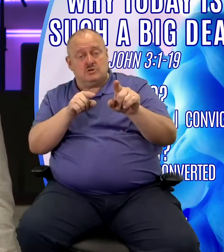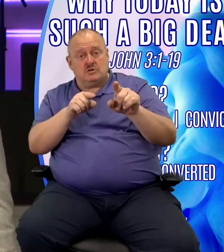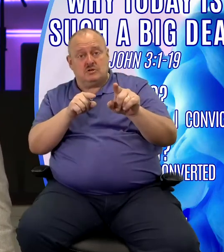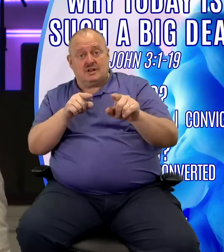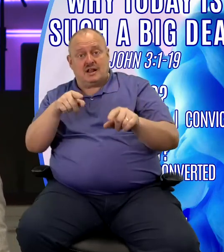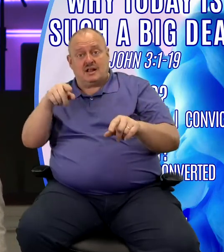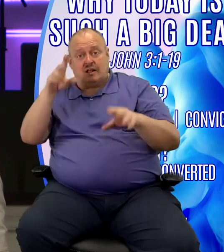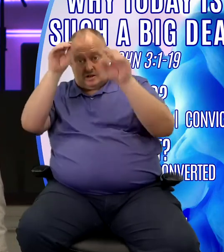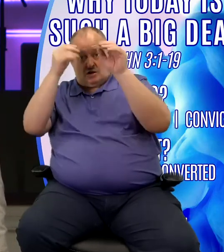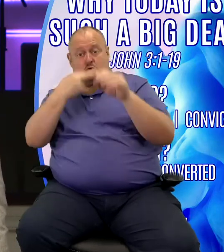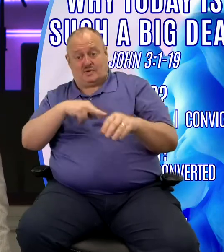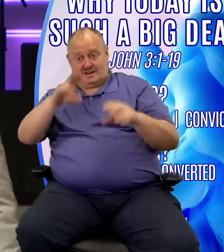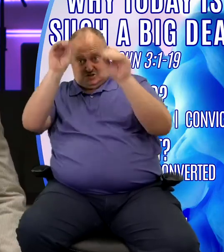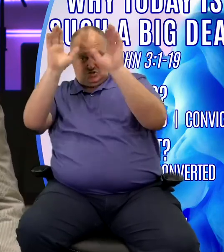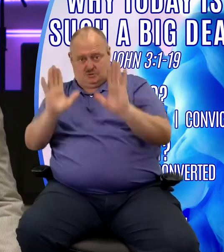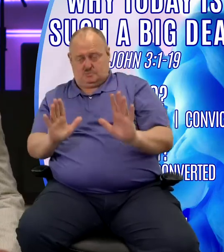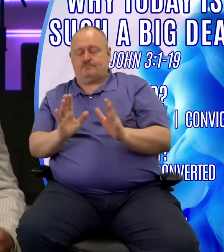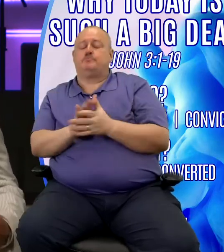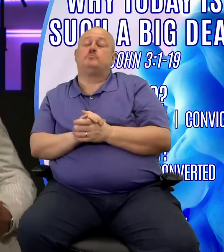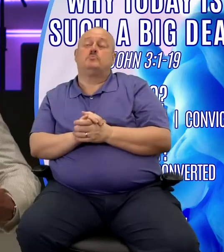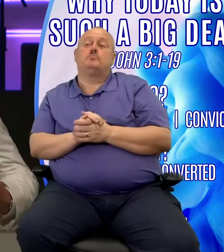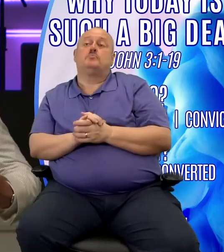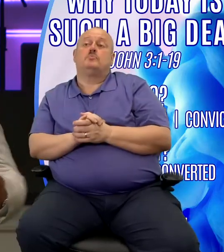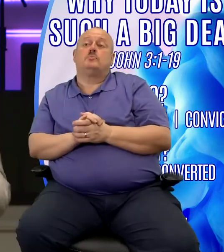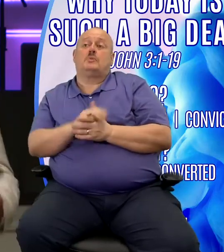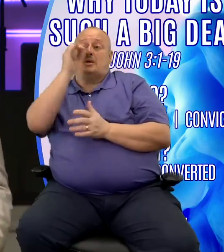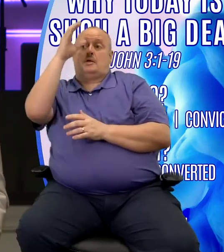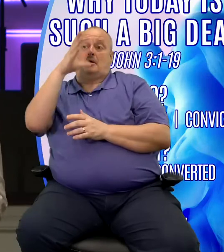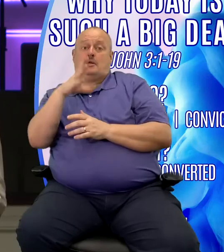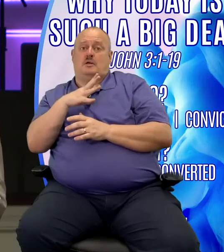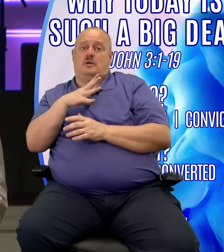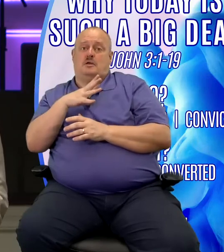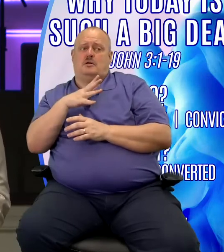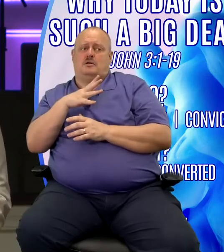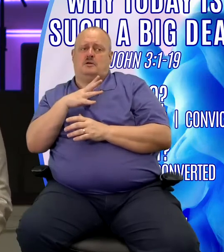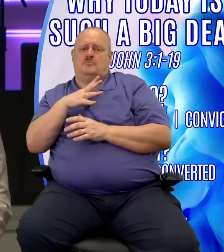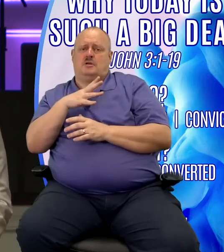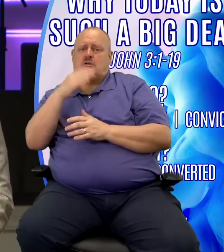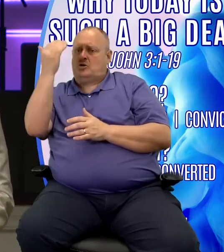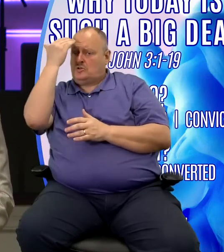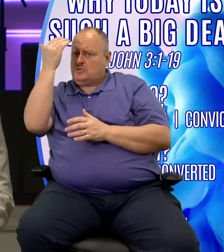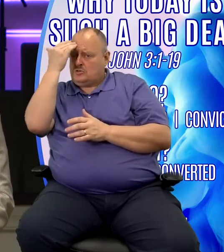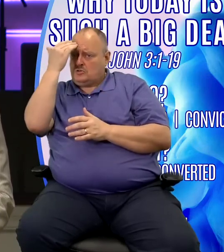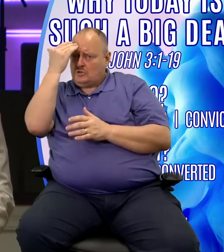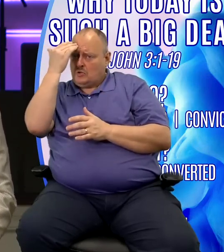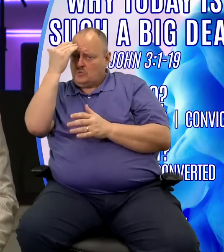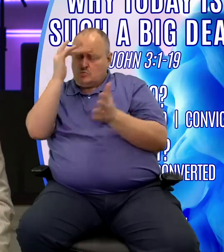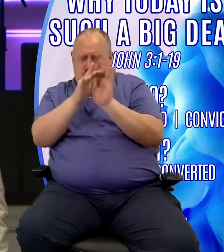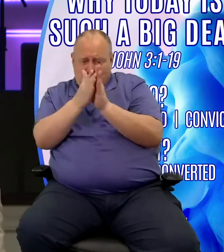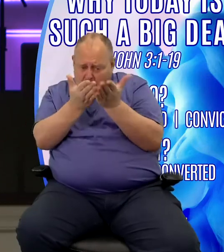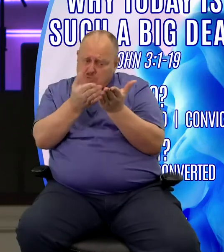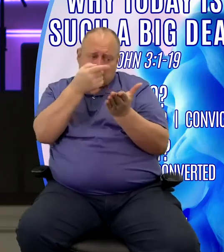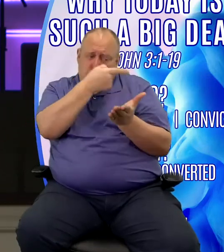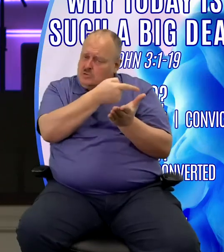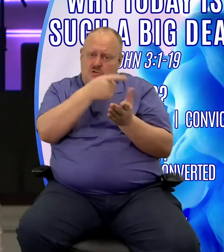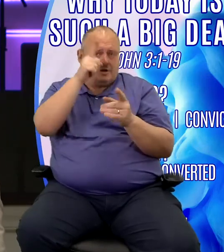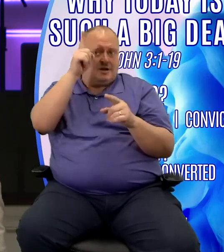Pharisee, a religious leader. Here's a man who is a theologian of theologians, and he